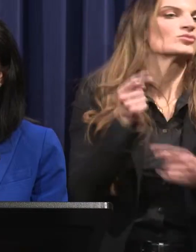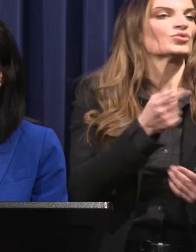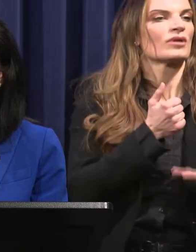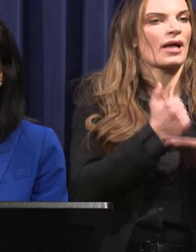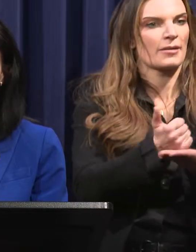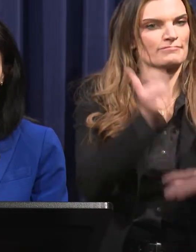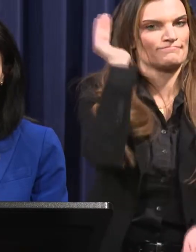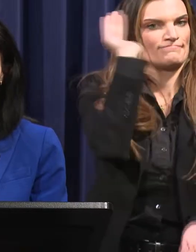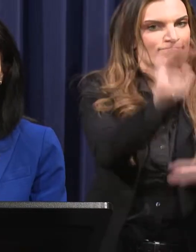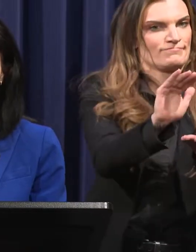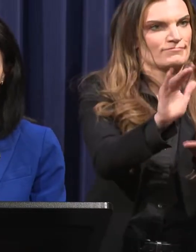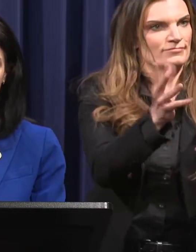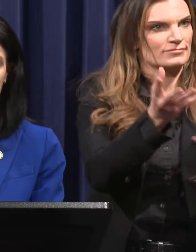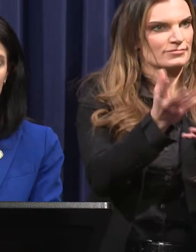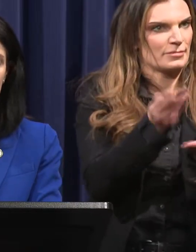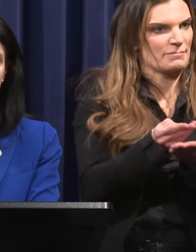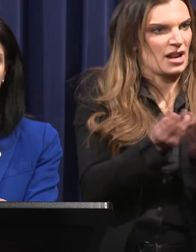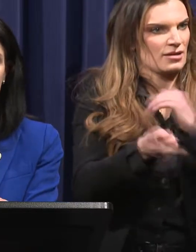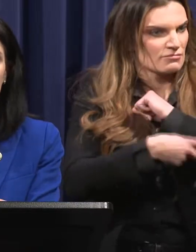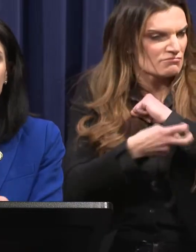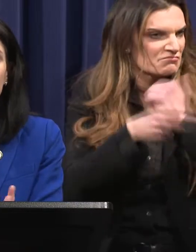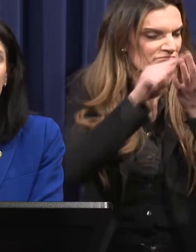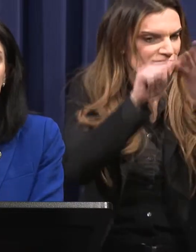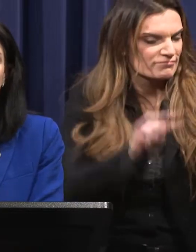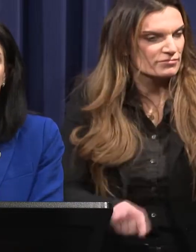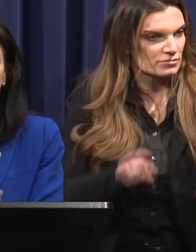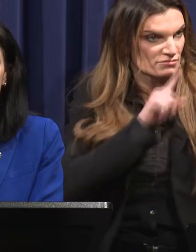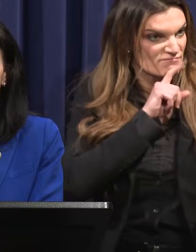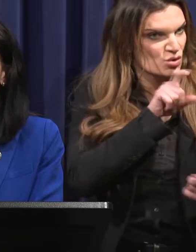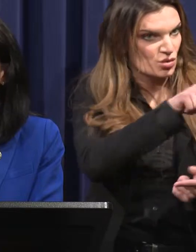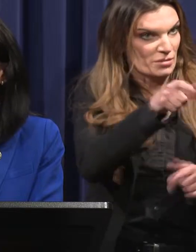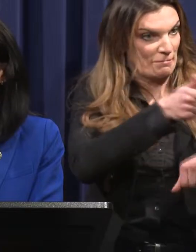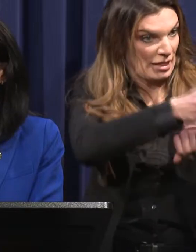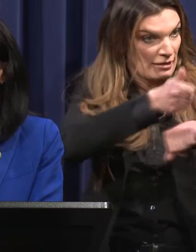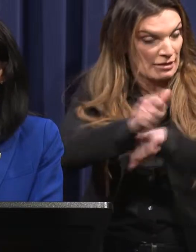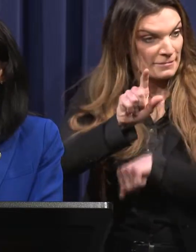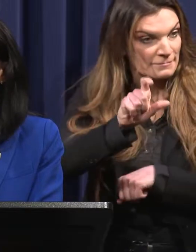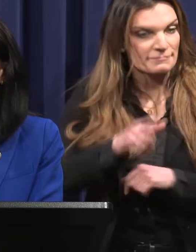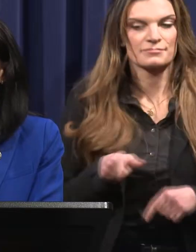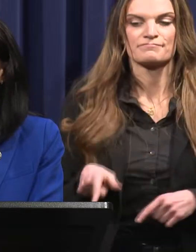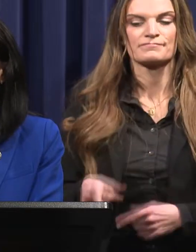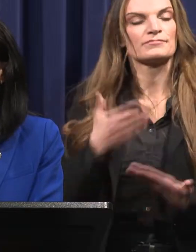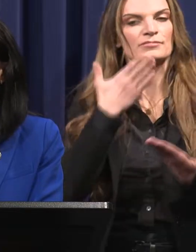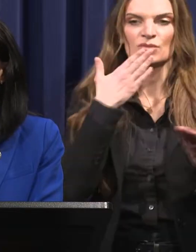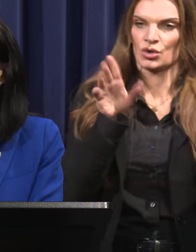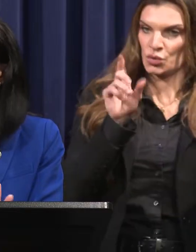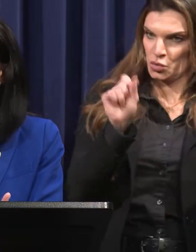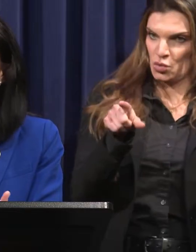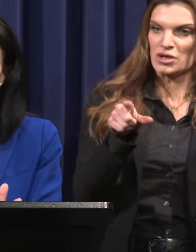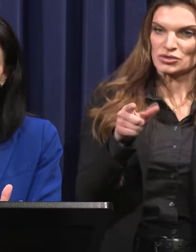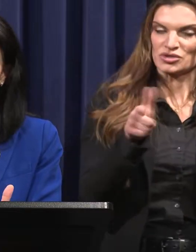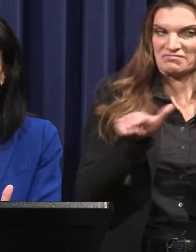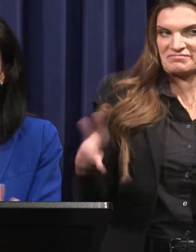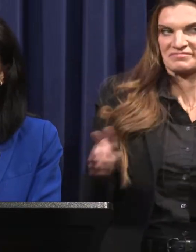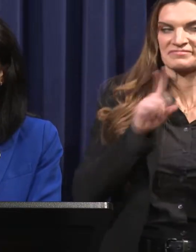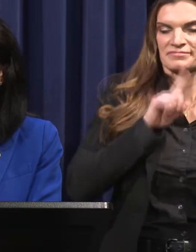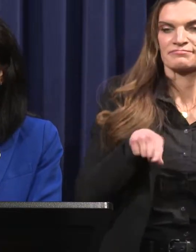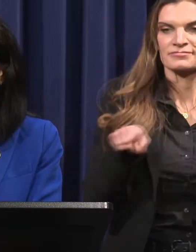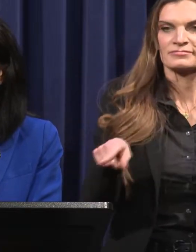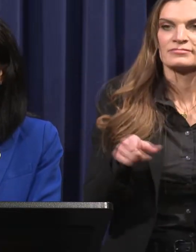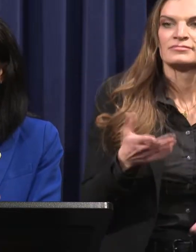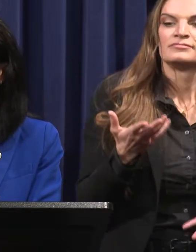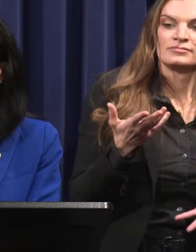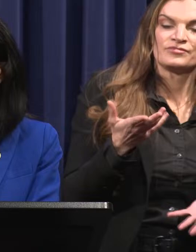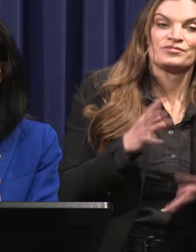with these funds? Well, you know, that's a good question. And it's really unclear to me under the campaign finance laws as they exist as to